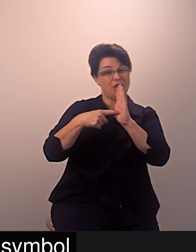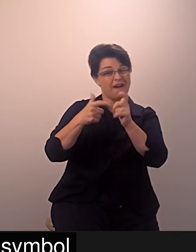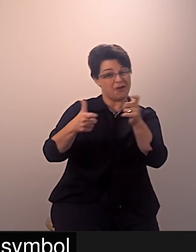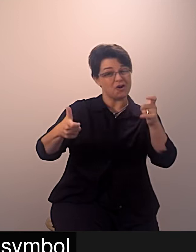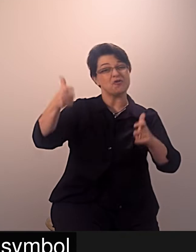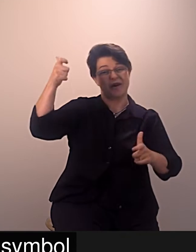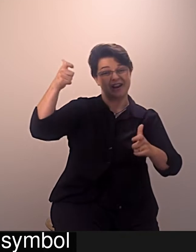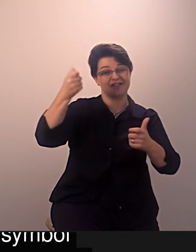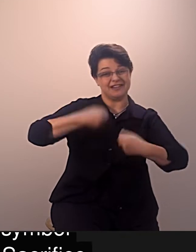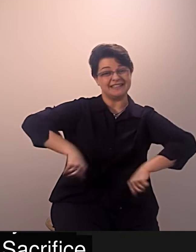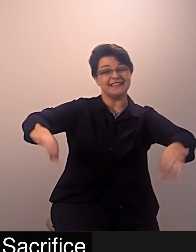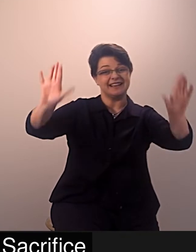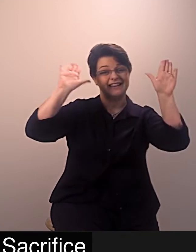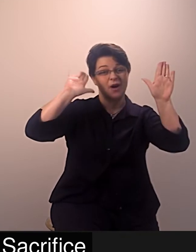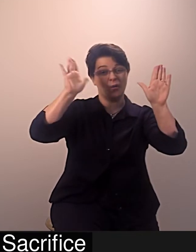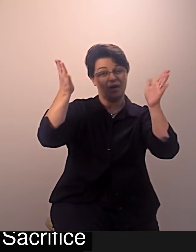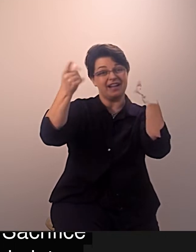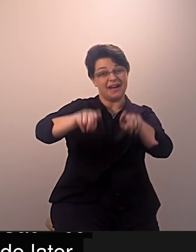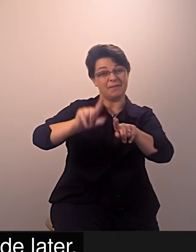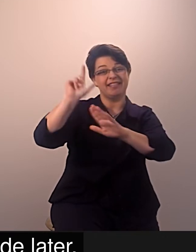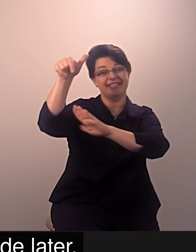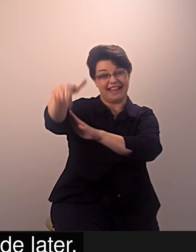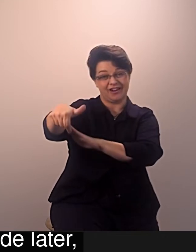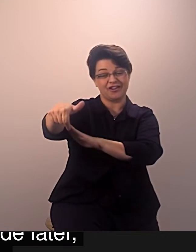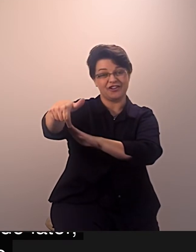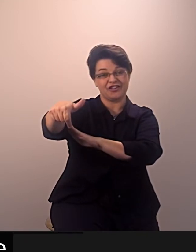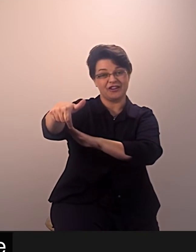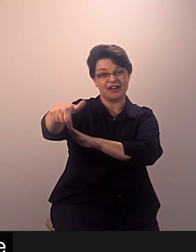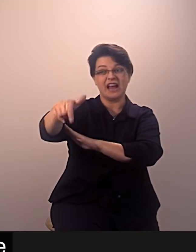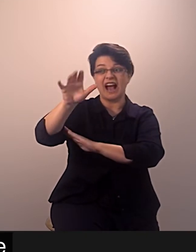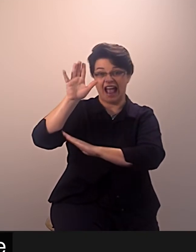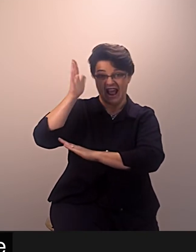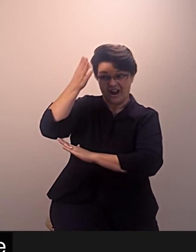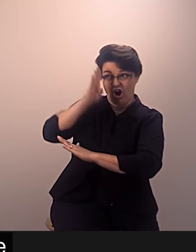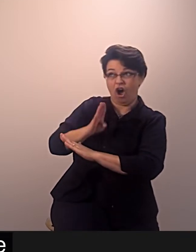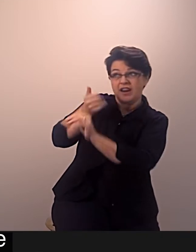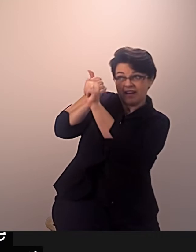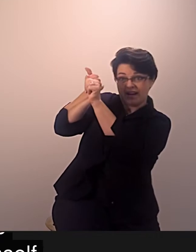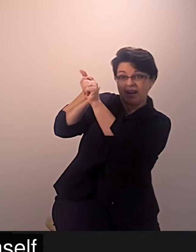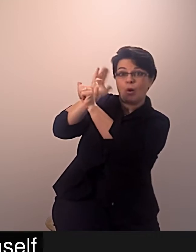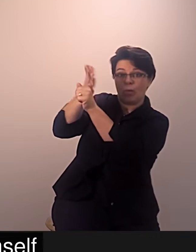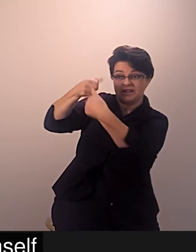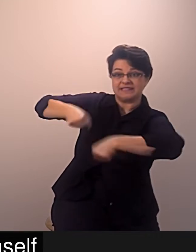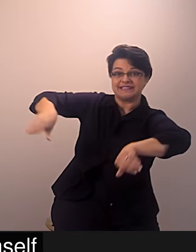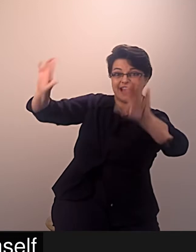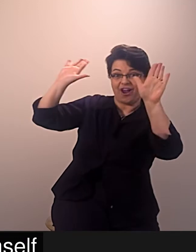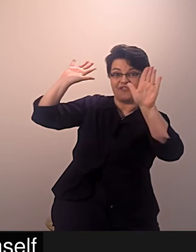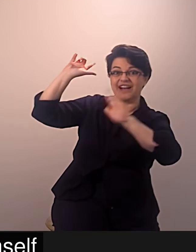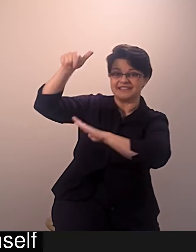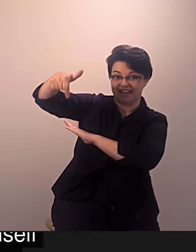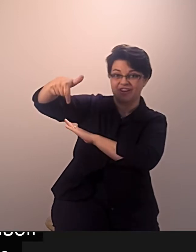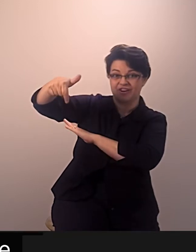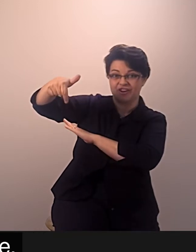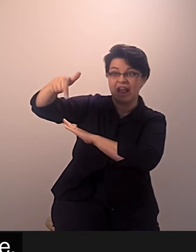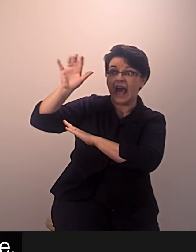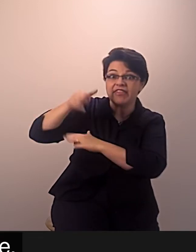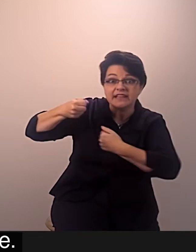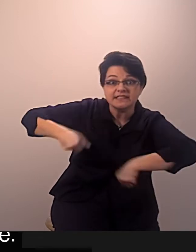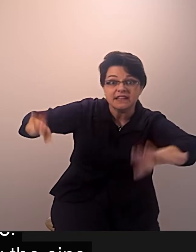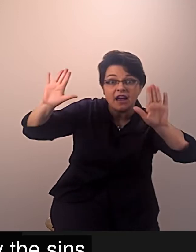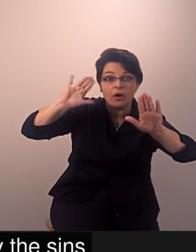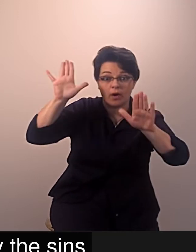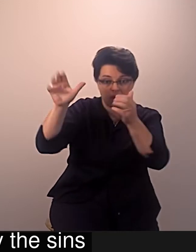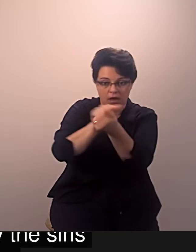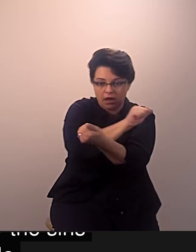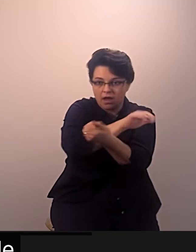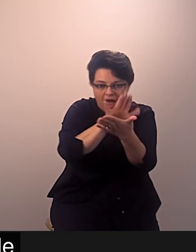would be made later, a sacrifice that God himself would make. It would take away the sins of all